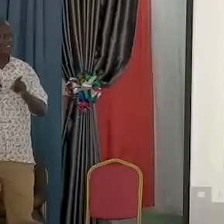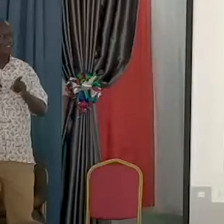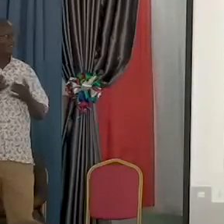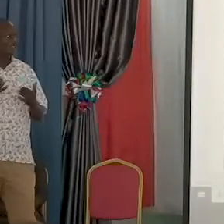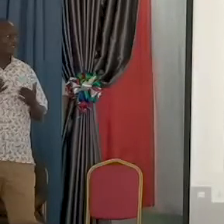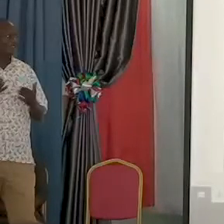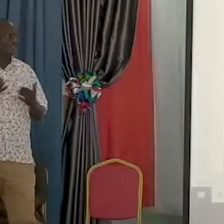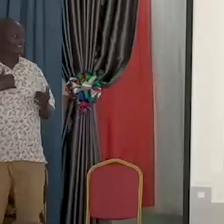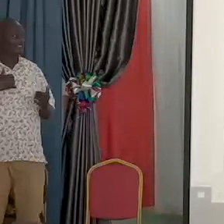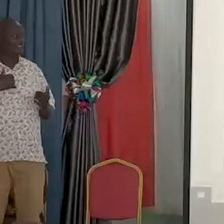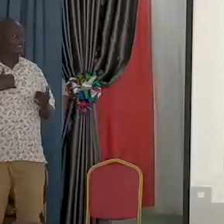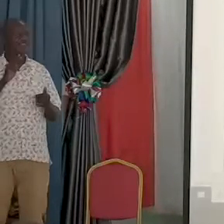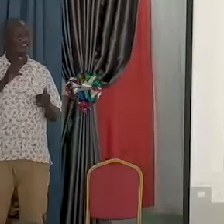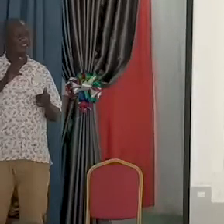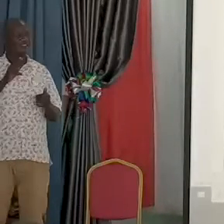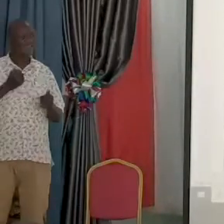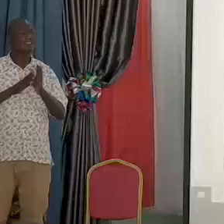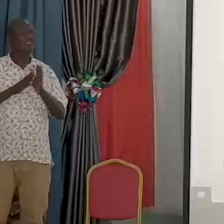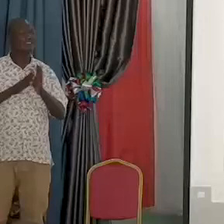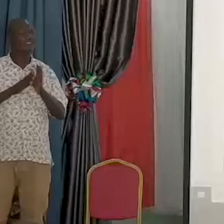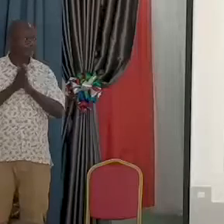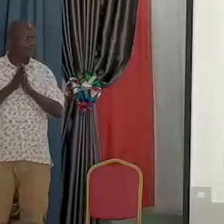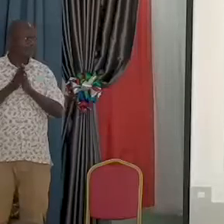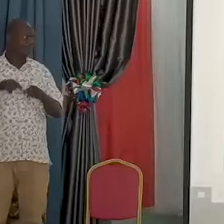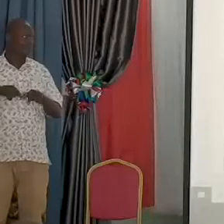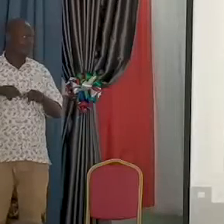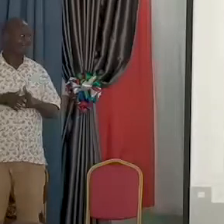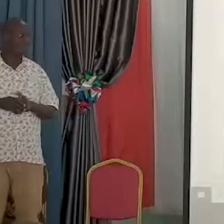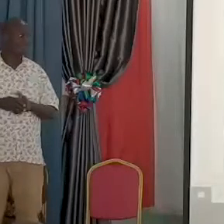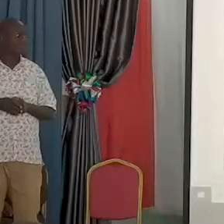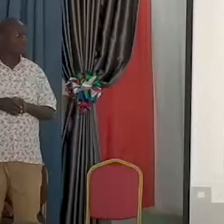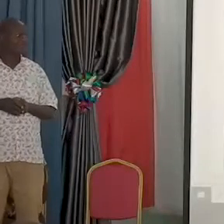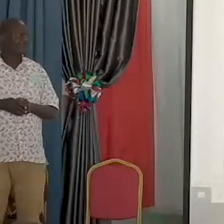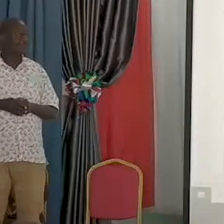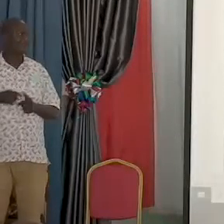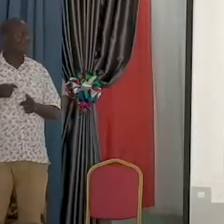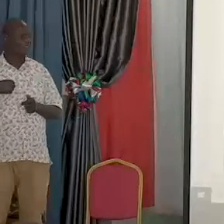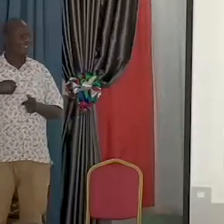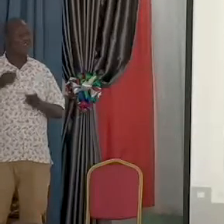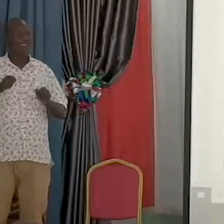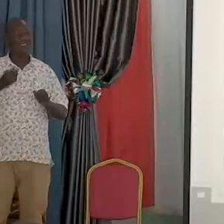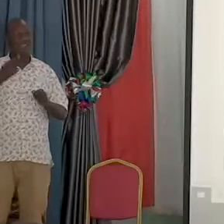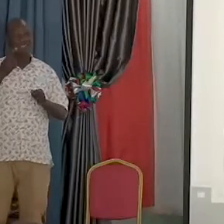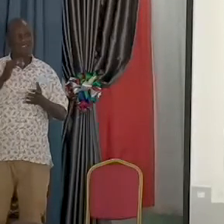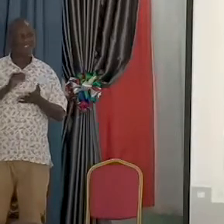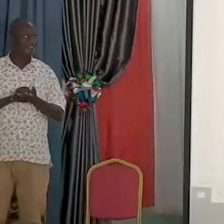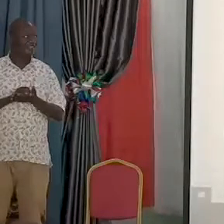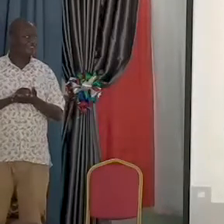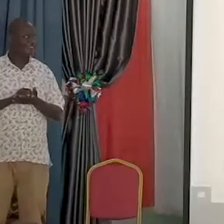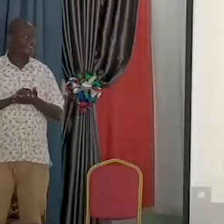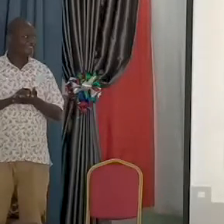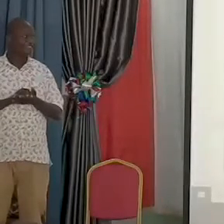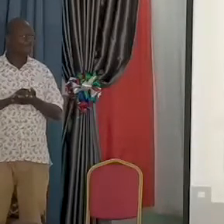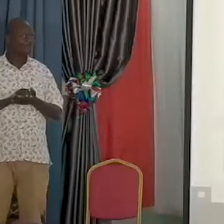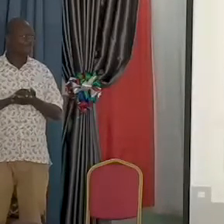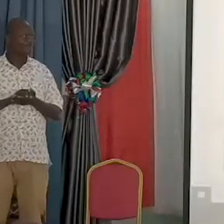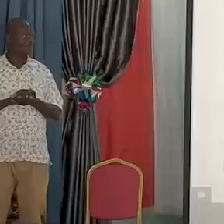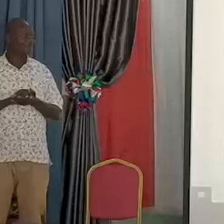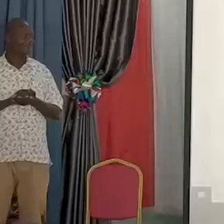and Rosemary is very excited to be in school. I will say that going to school is